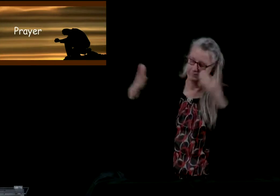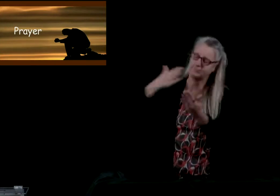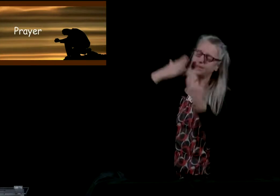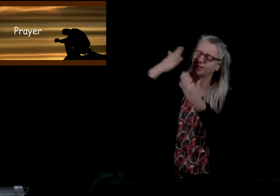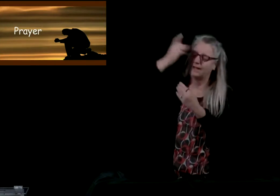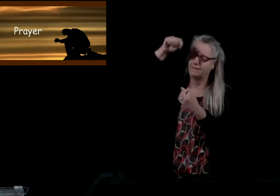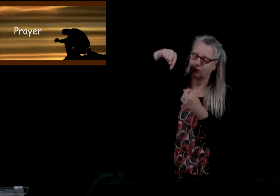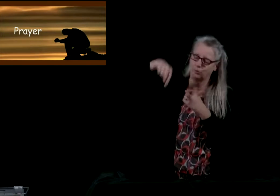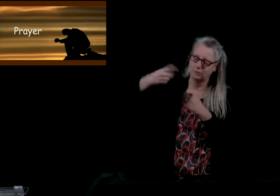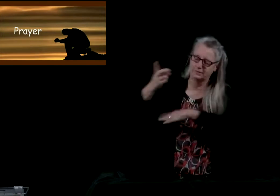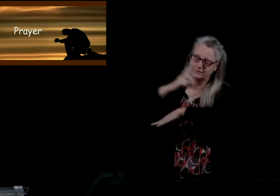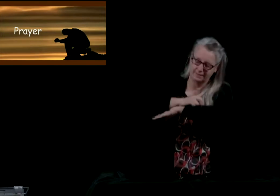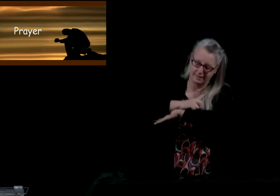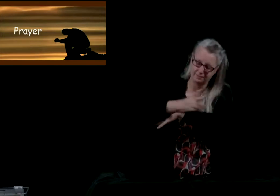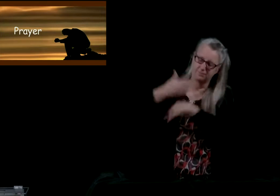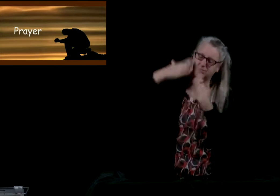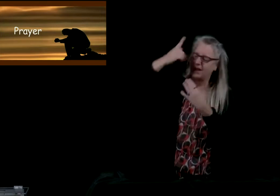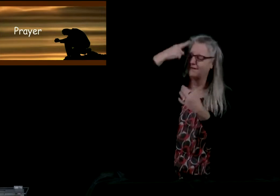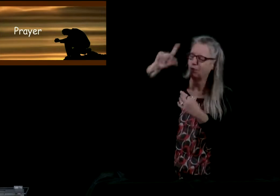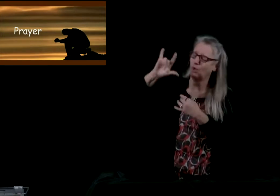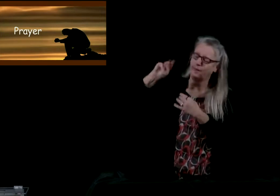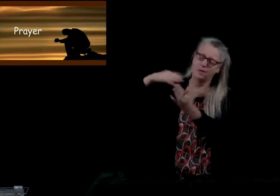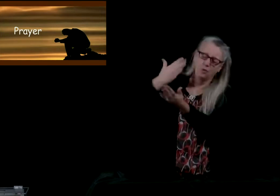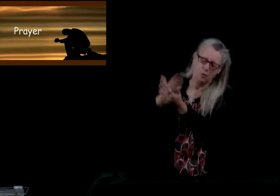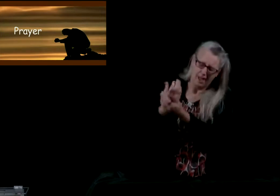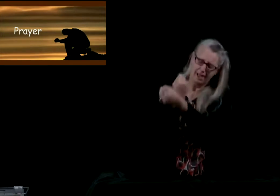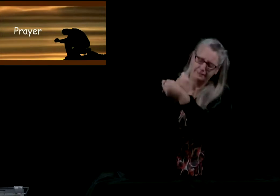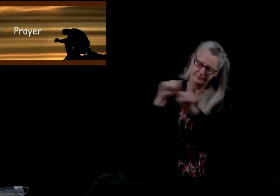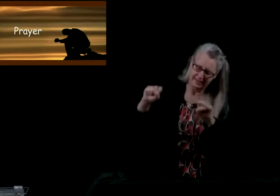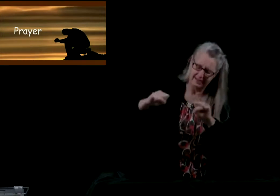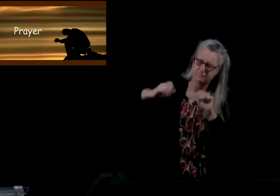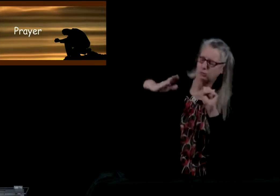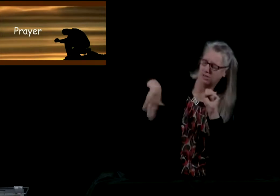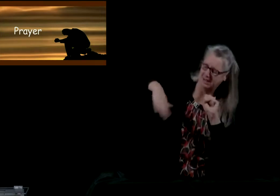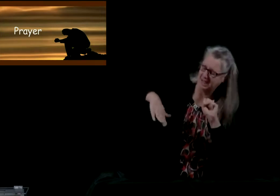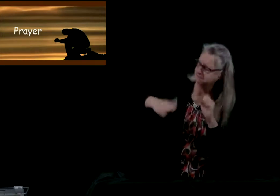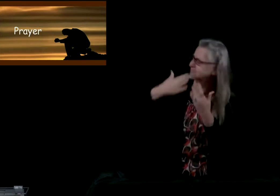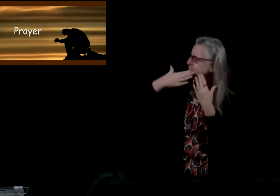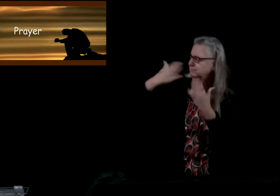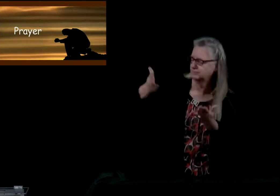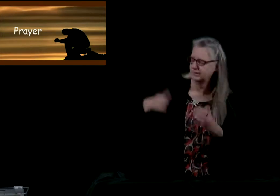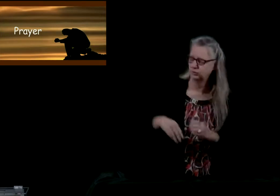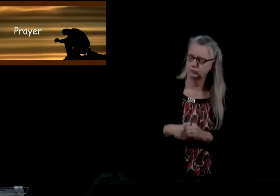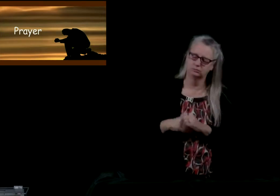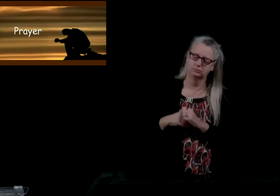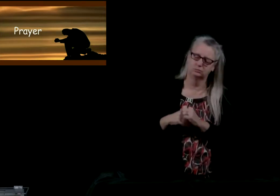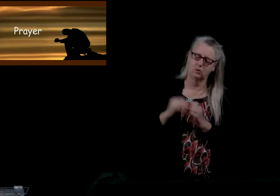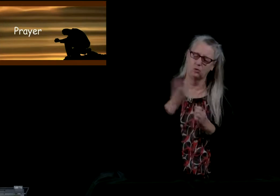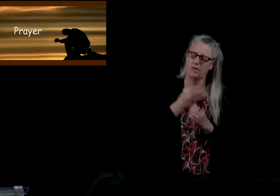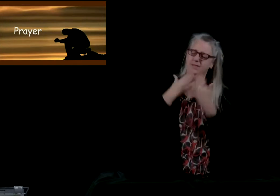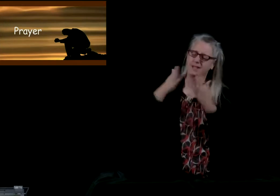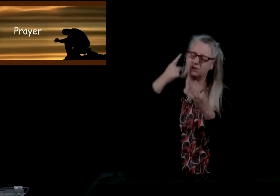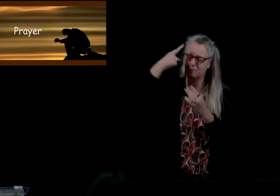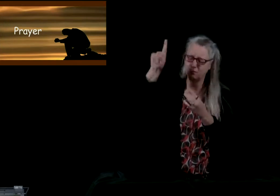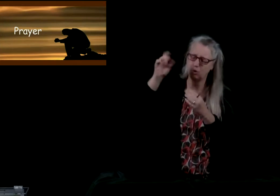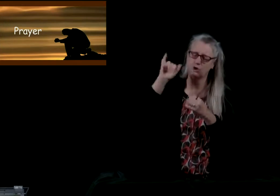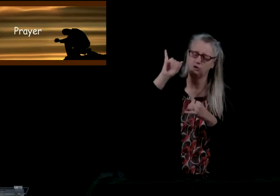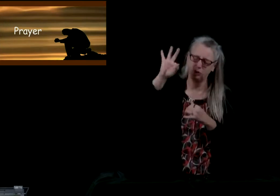Heavenly Father, thank you for today. Thank you for allowing Lynn to arrive safely, even though she was a little bit